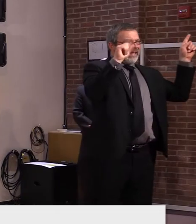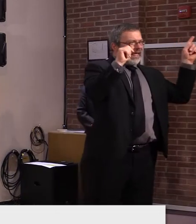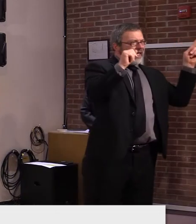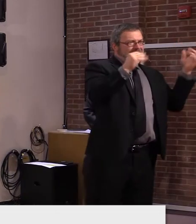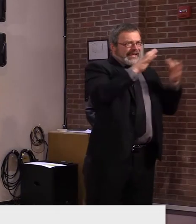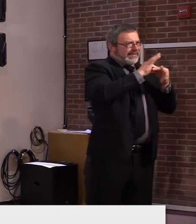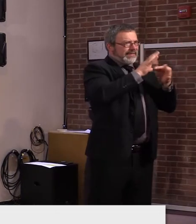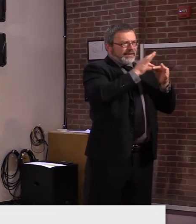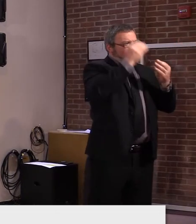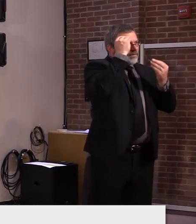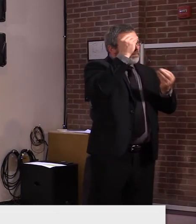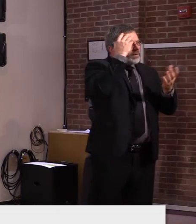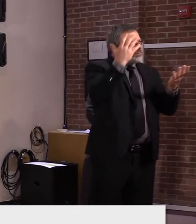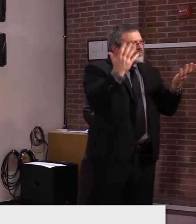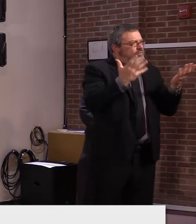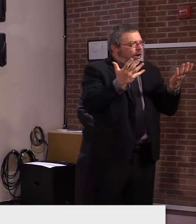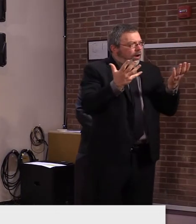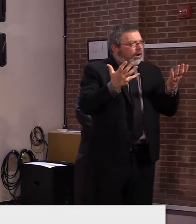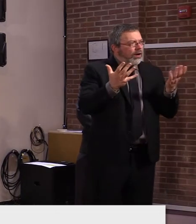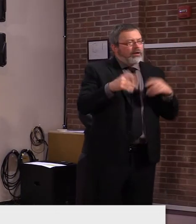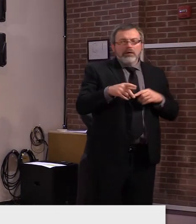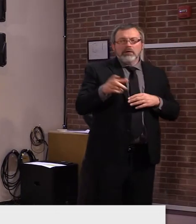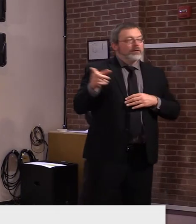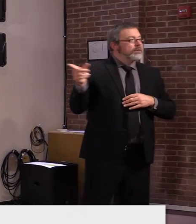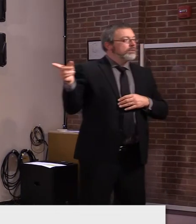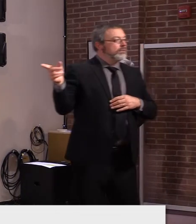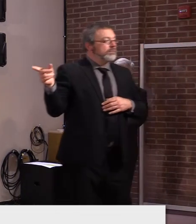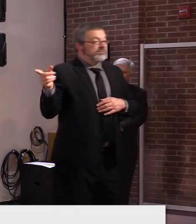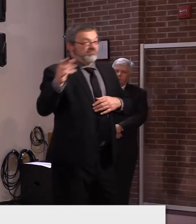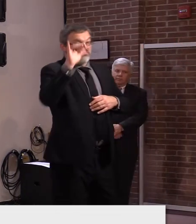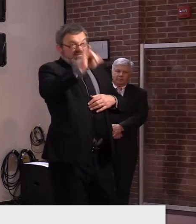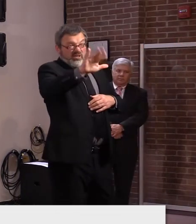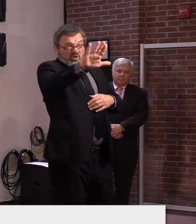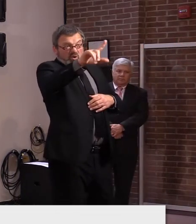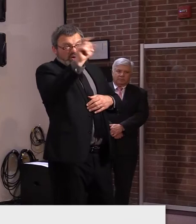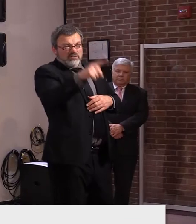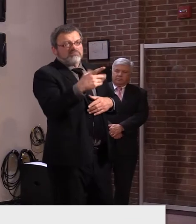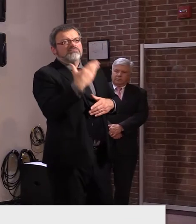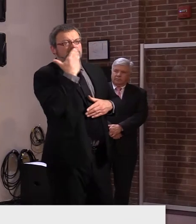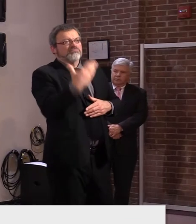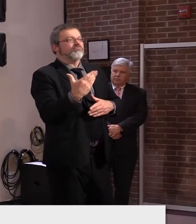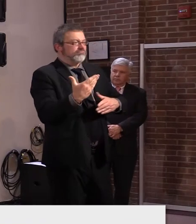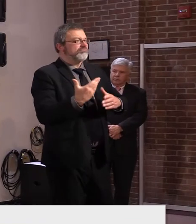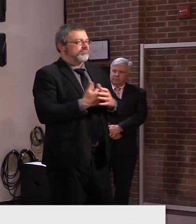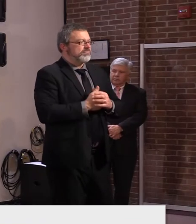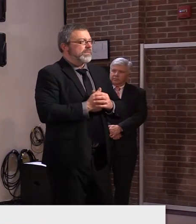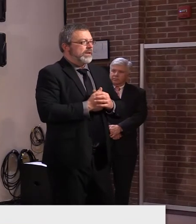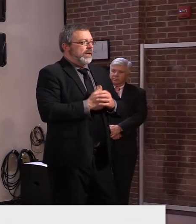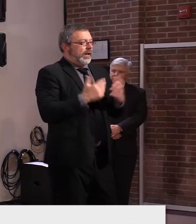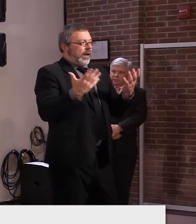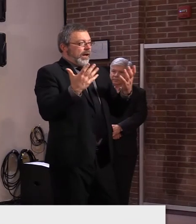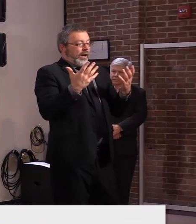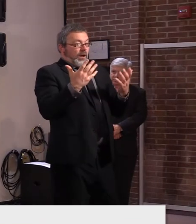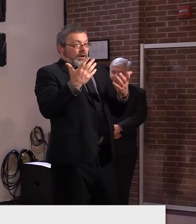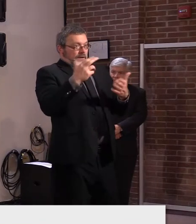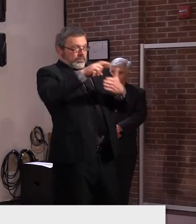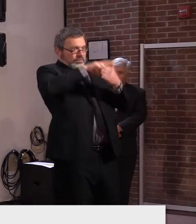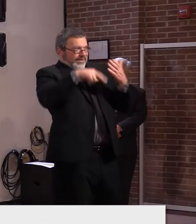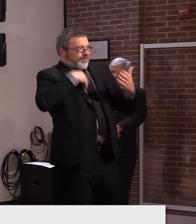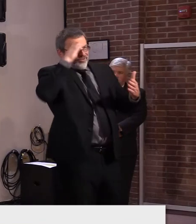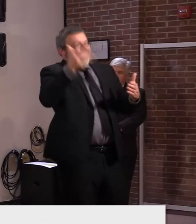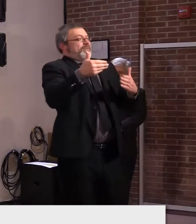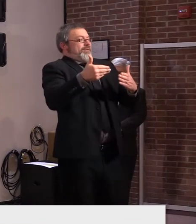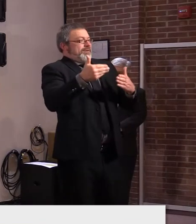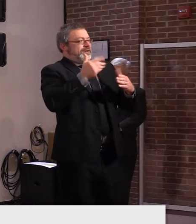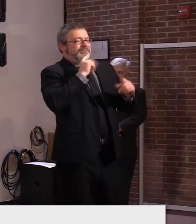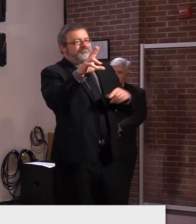question because, you know, it's going to take a while to see the results of that. So I'm not sure how we'll track it. I don't know if the